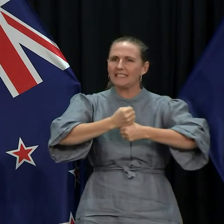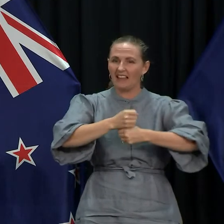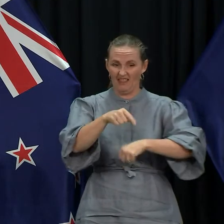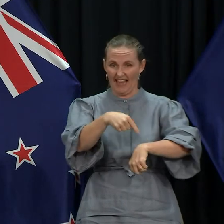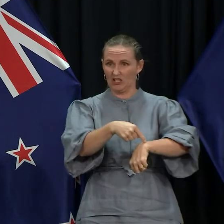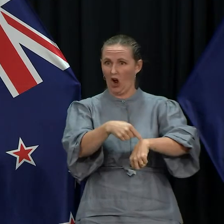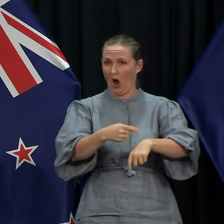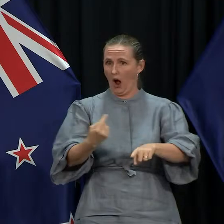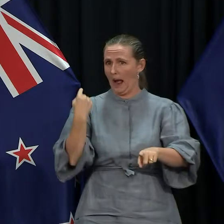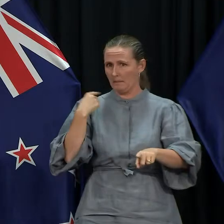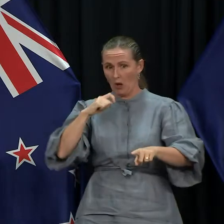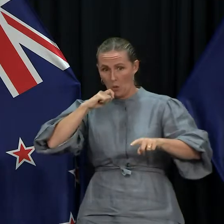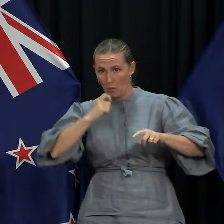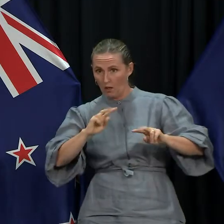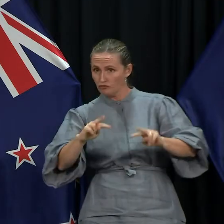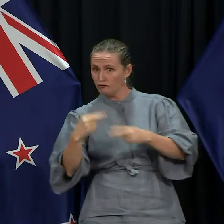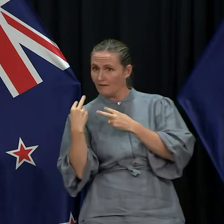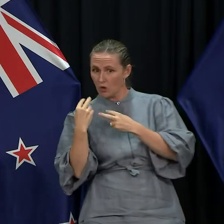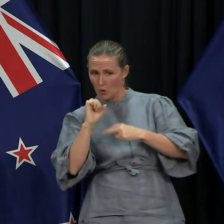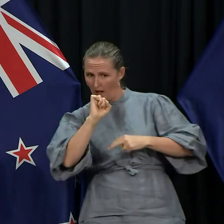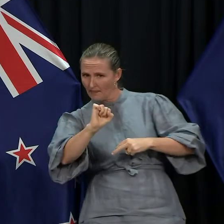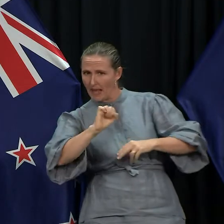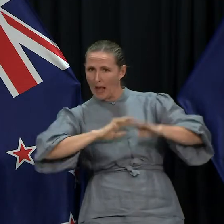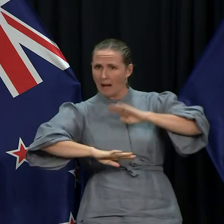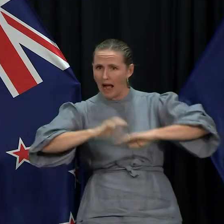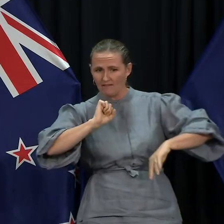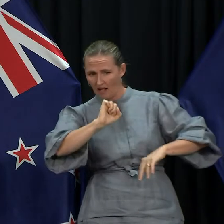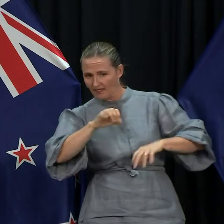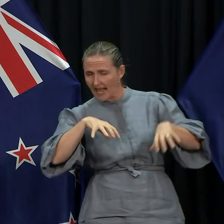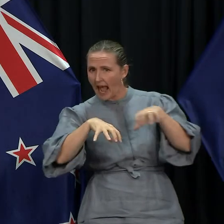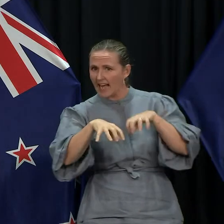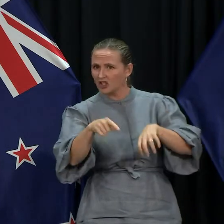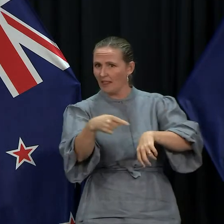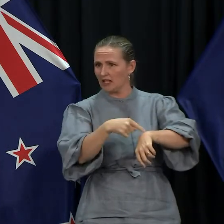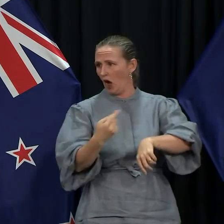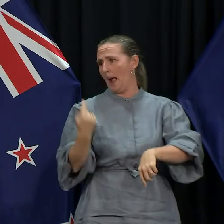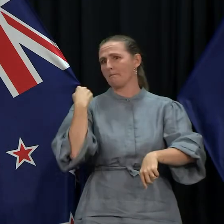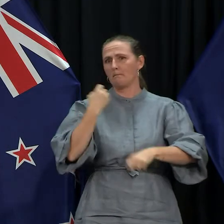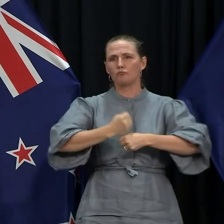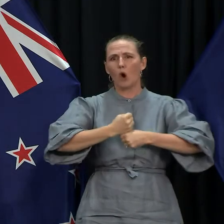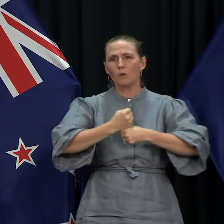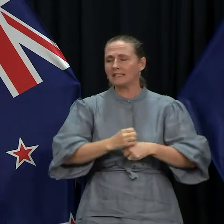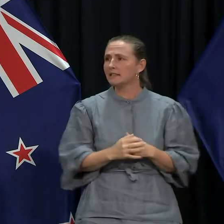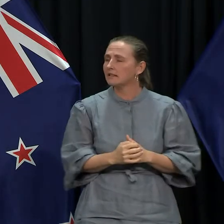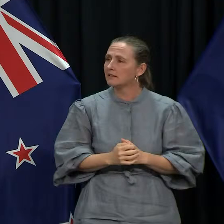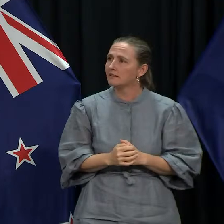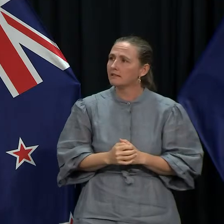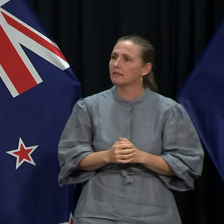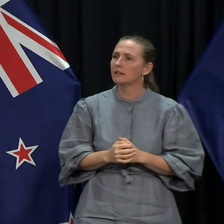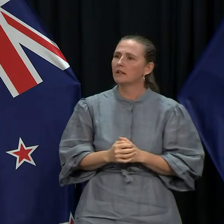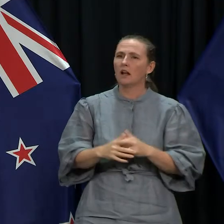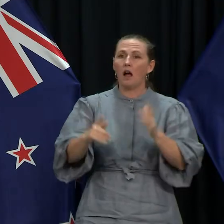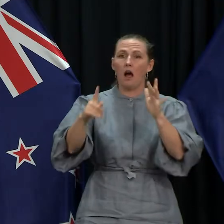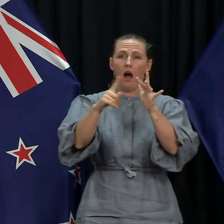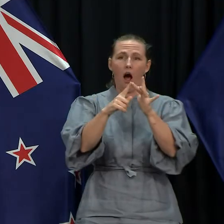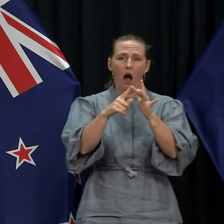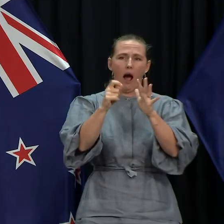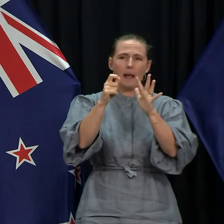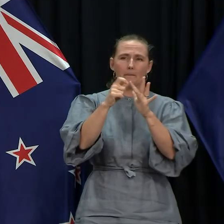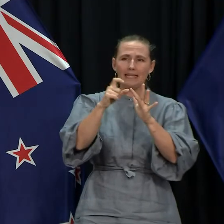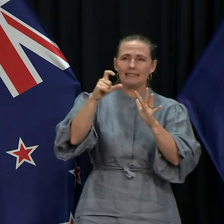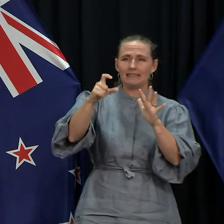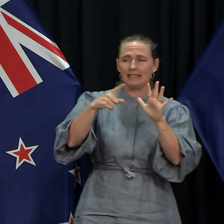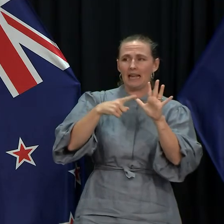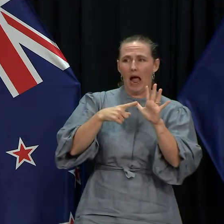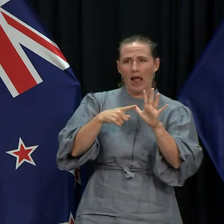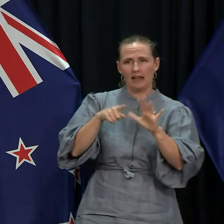of review might be done of their actions or decision-making? And so the IPCA, if I recall correctly, their